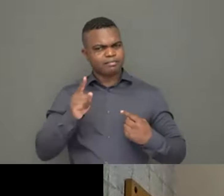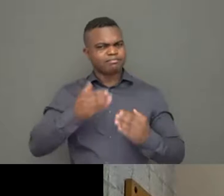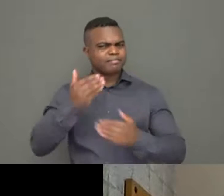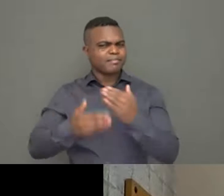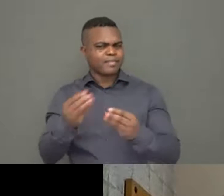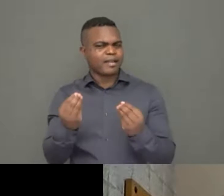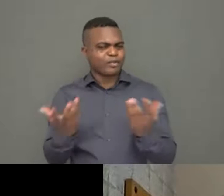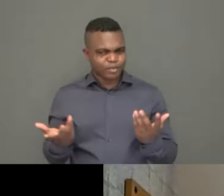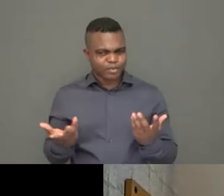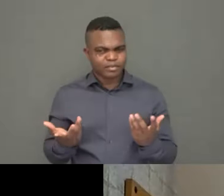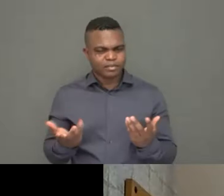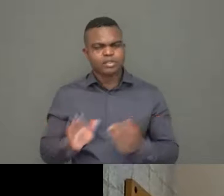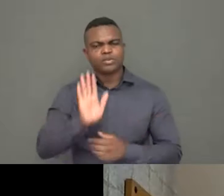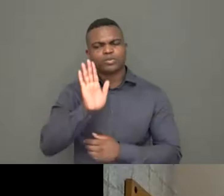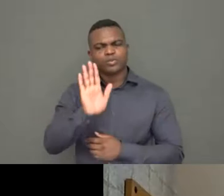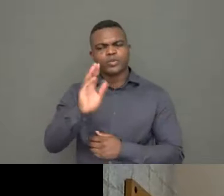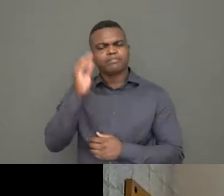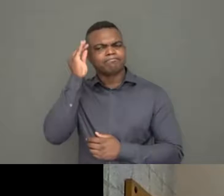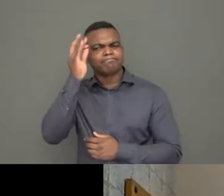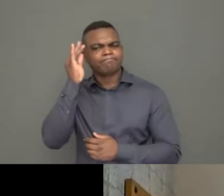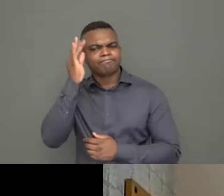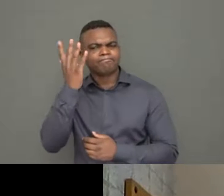needs to change and adapt?